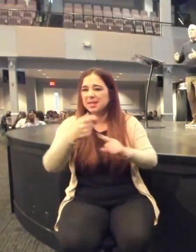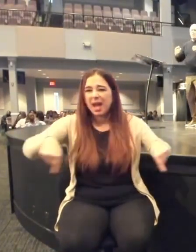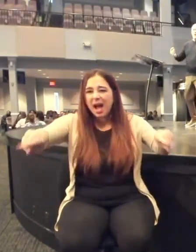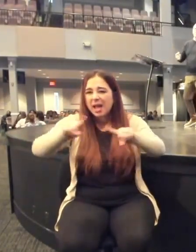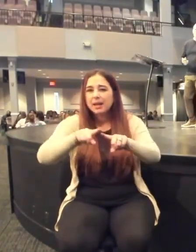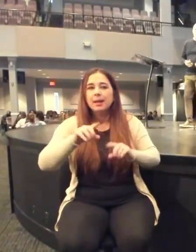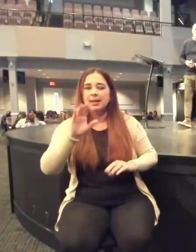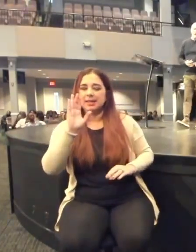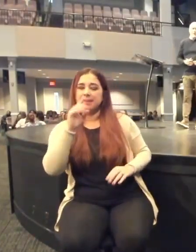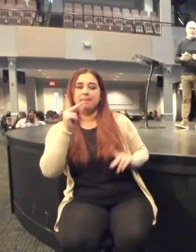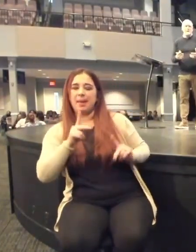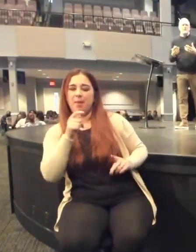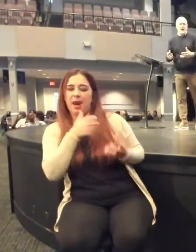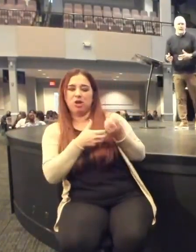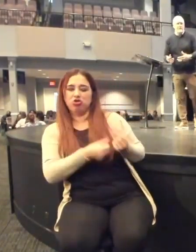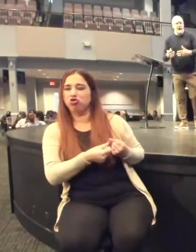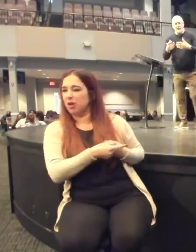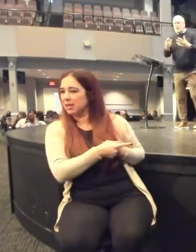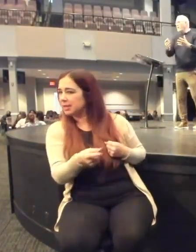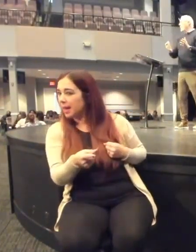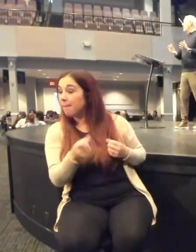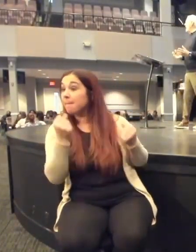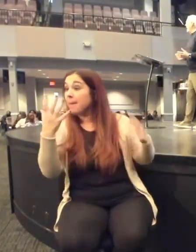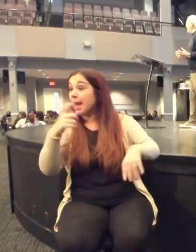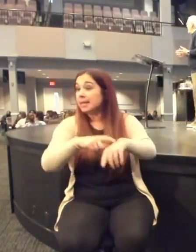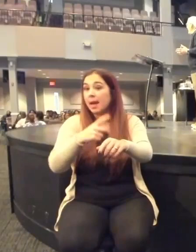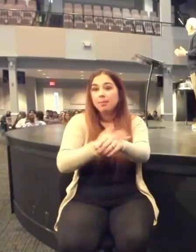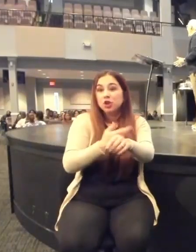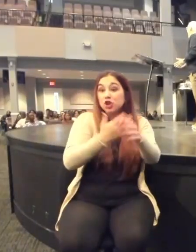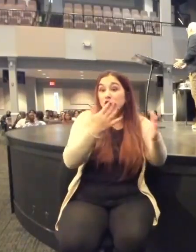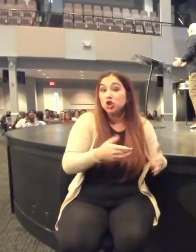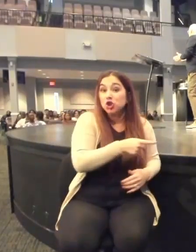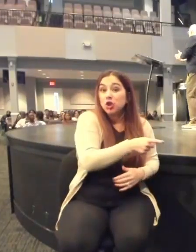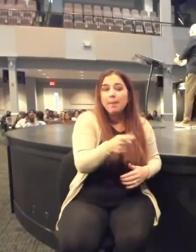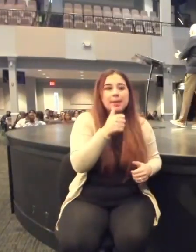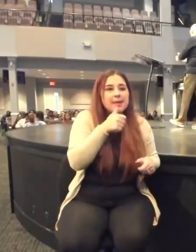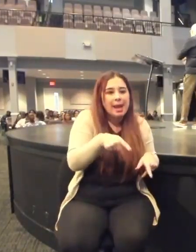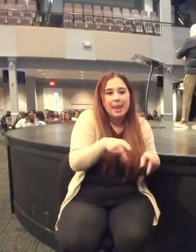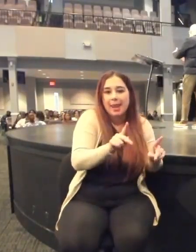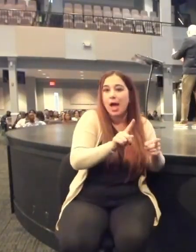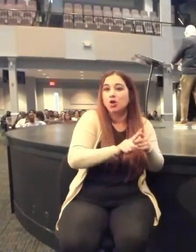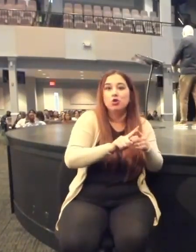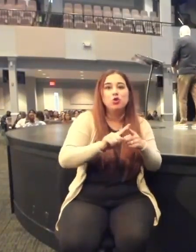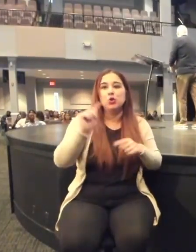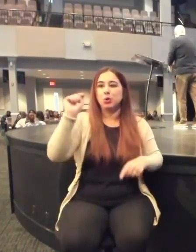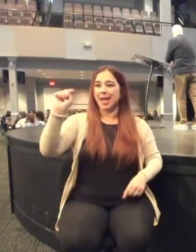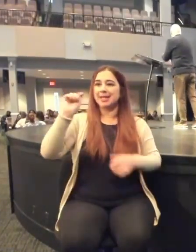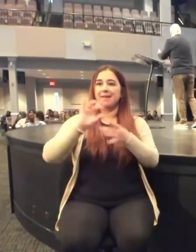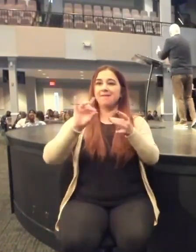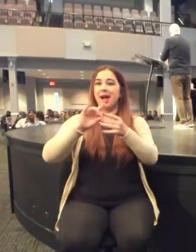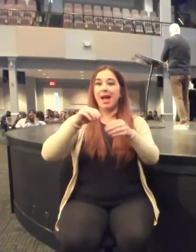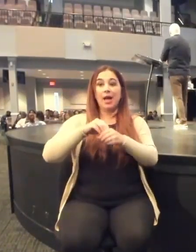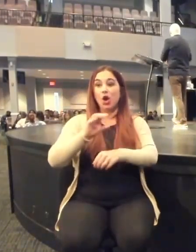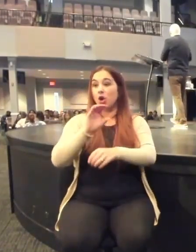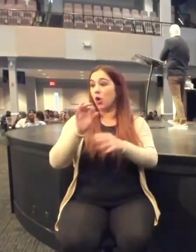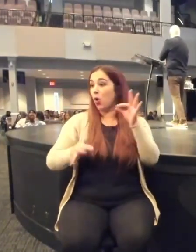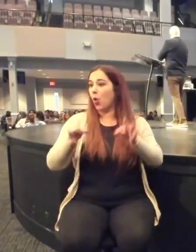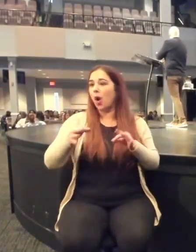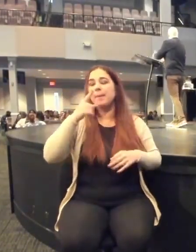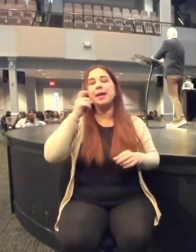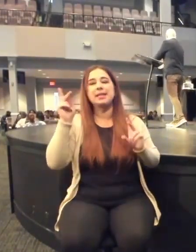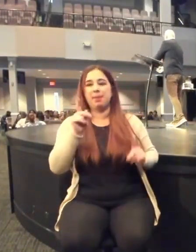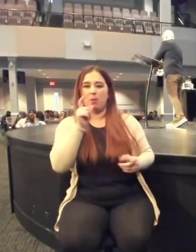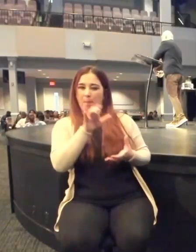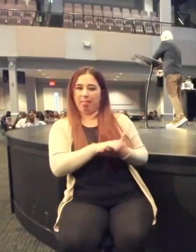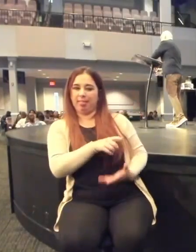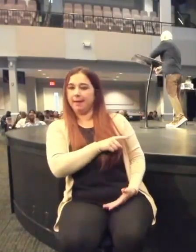are untrustworthy. In fact, many times a shepherd would not even be allowed to testify in court because it was not believed that they would ever tell